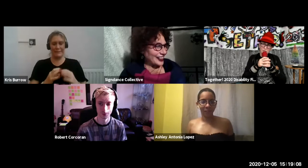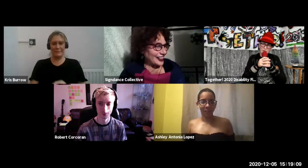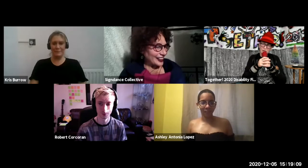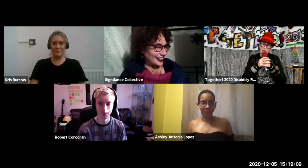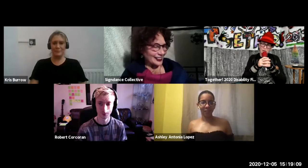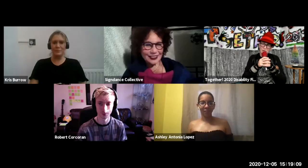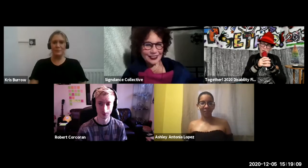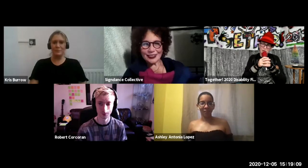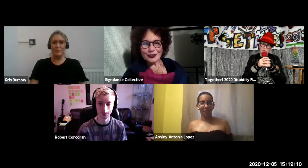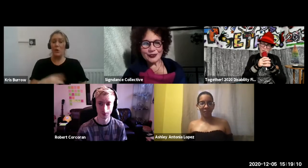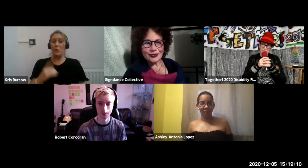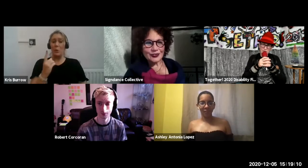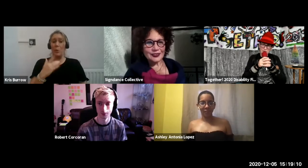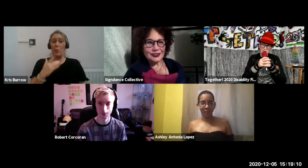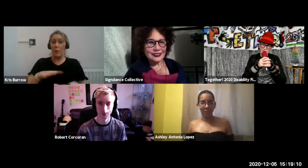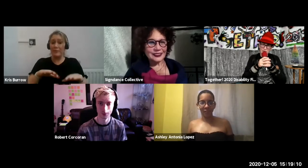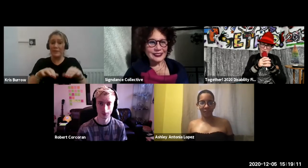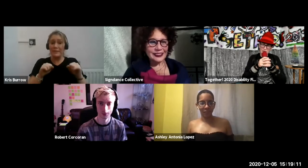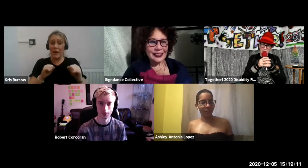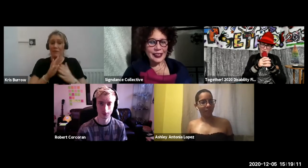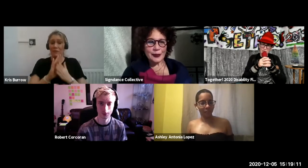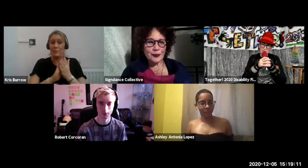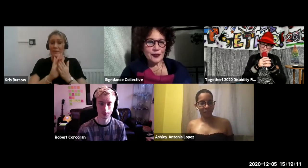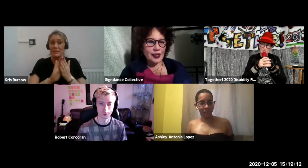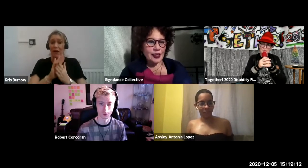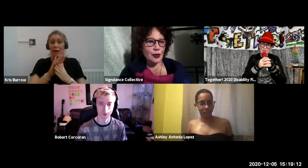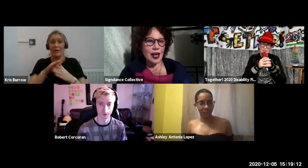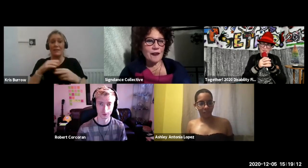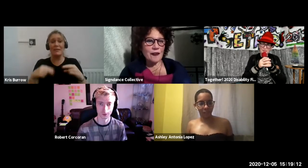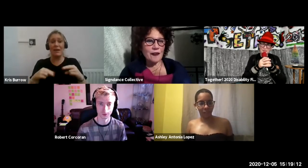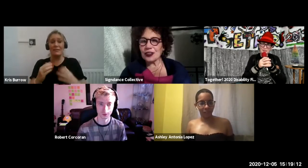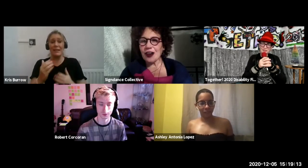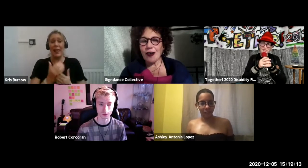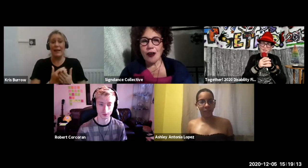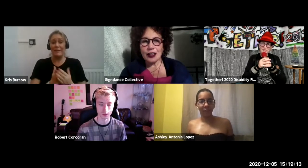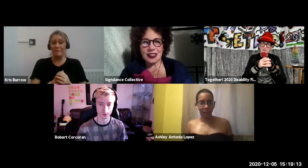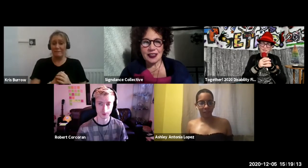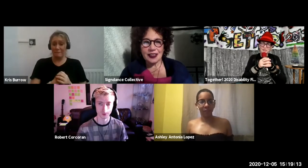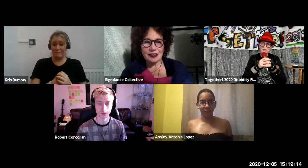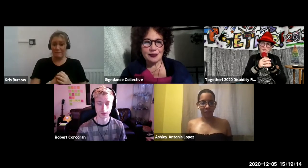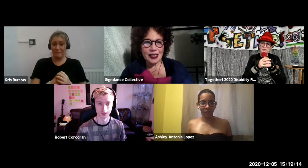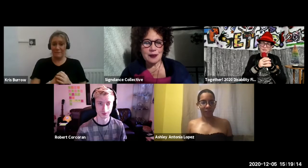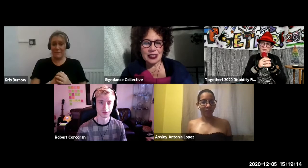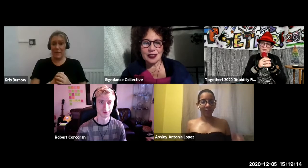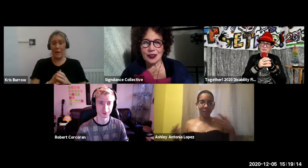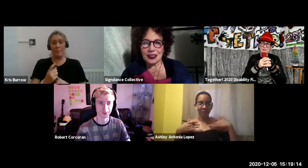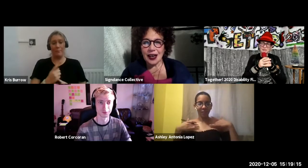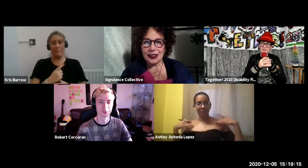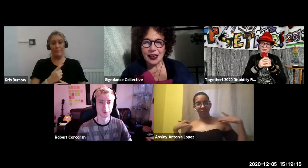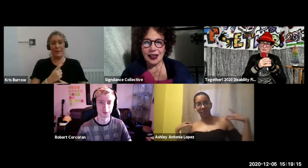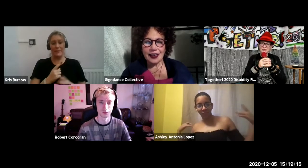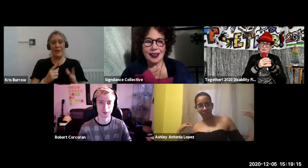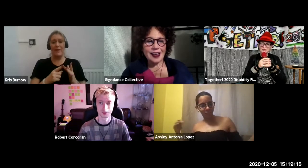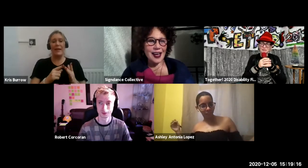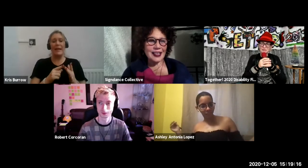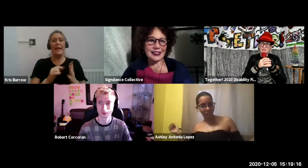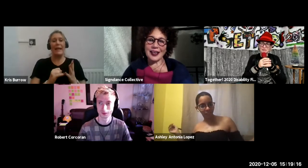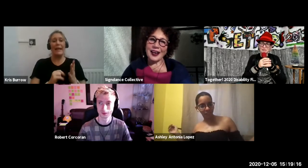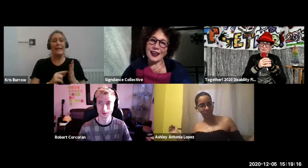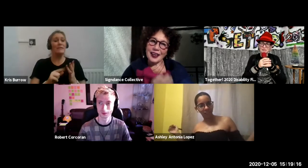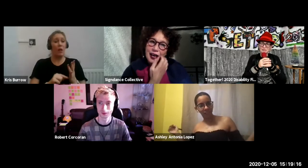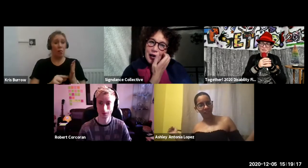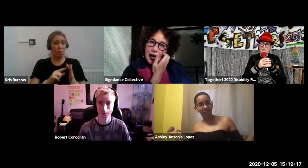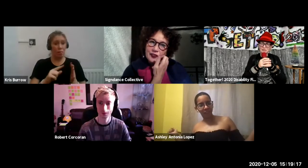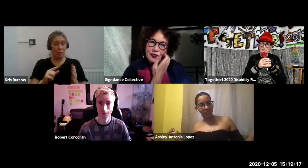So who would like to begin from Signdance Collective? Well, I've also got olive skin. My name's Isolt Avila, and